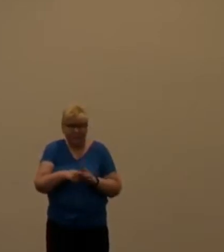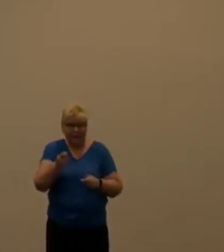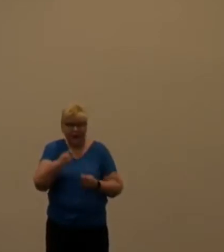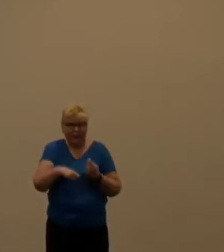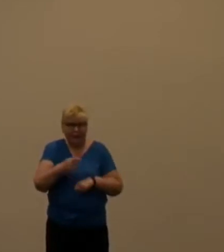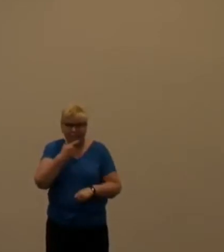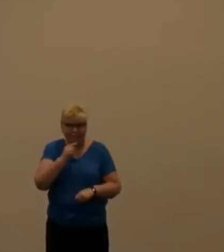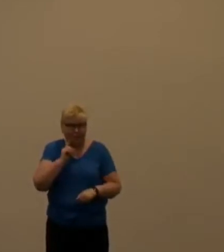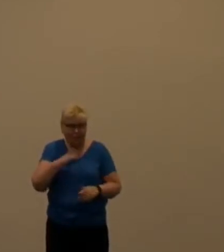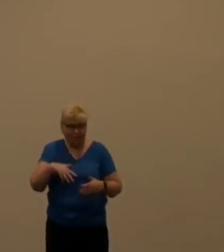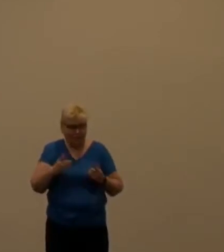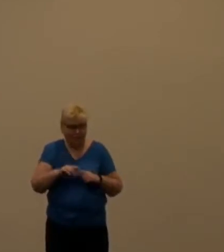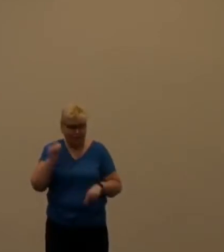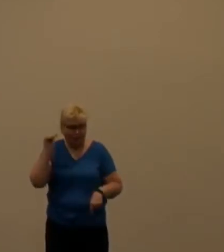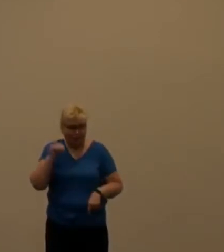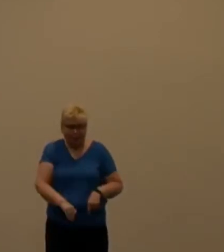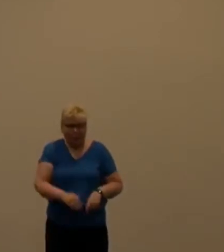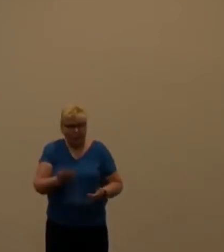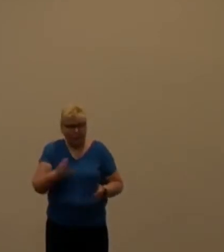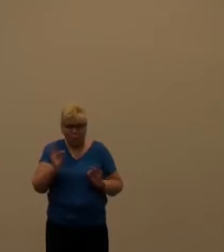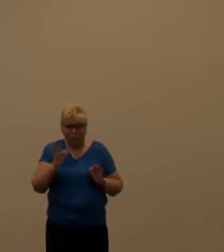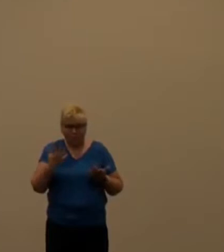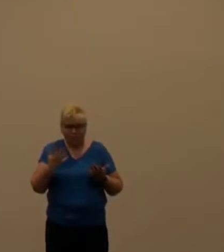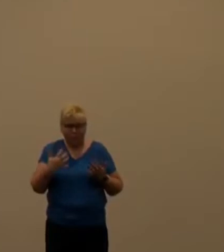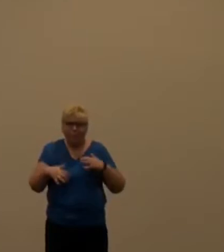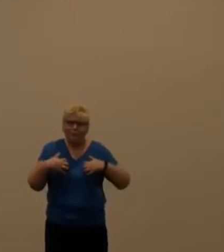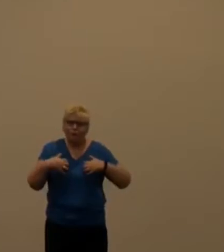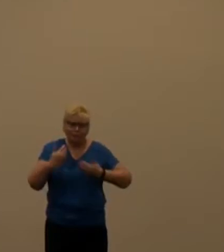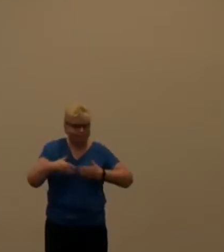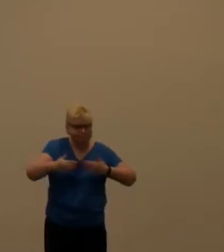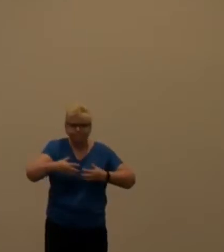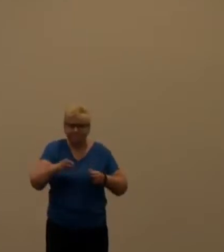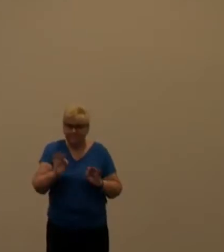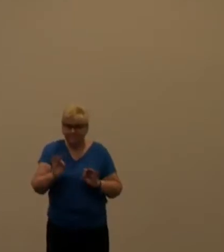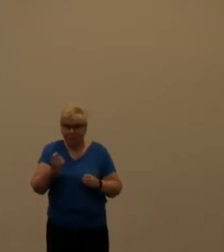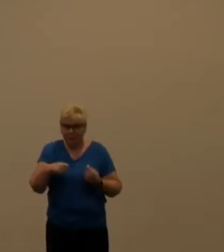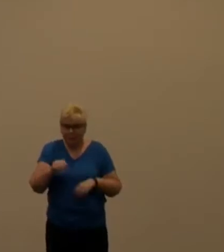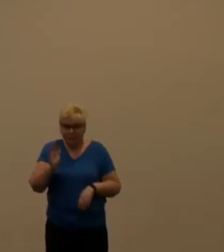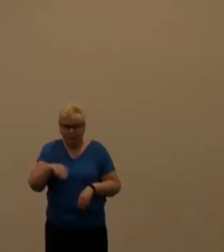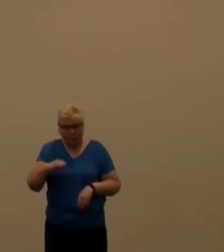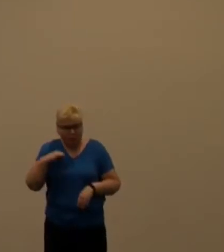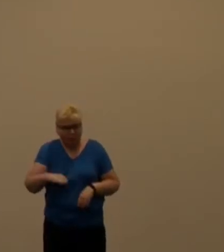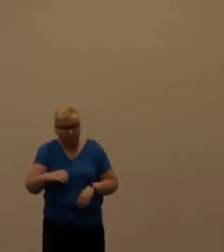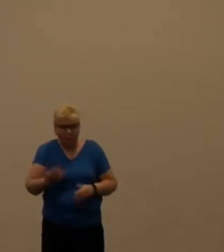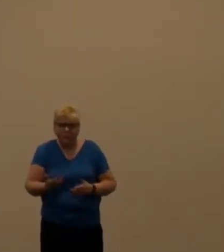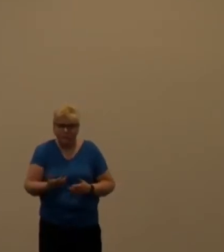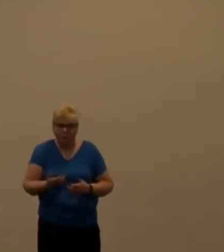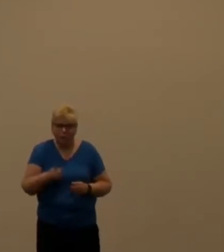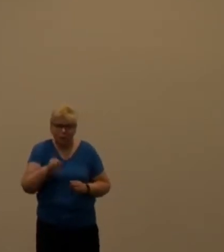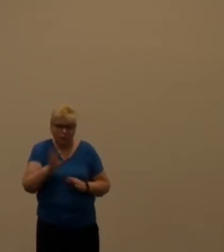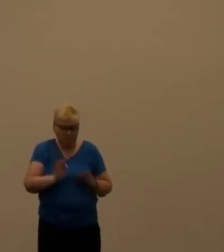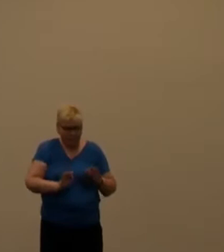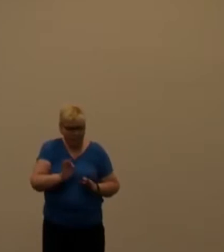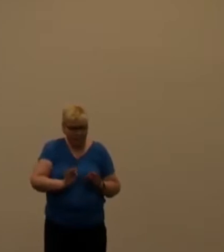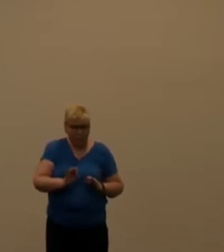were going down. No one had any motivation. So, good idea, you can figure out that you want to